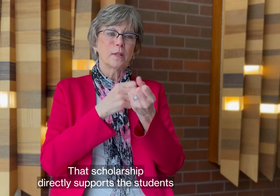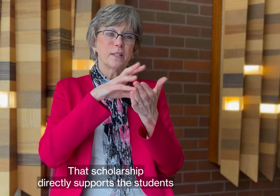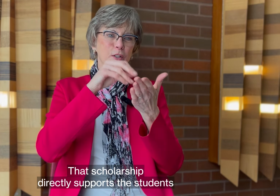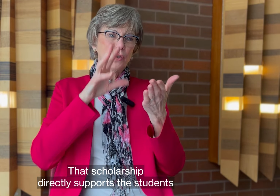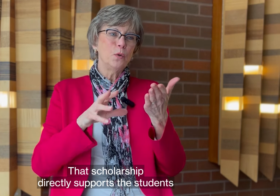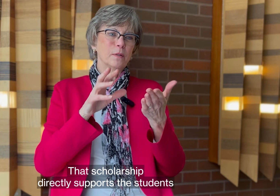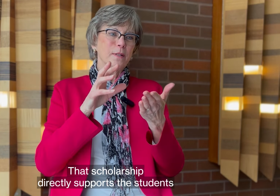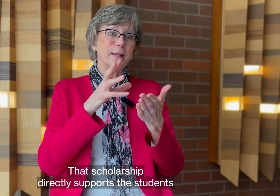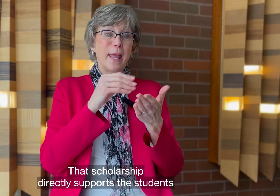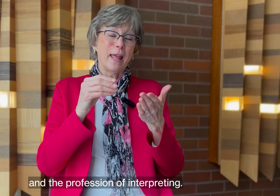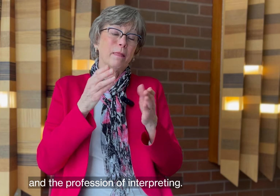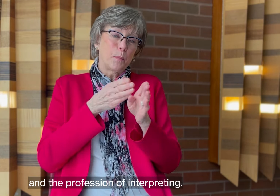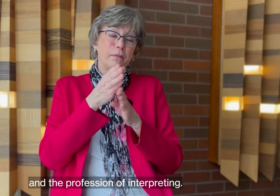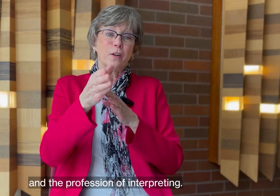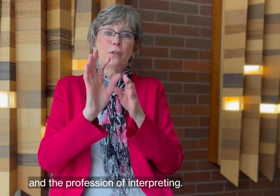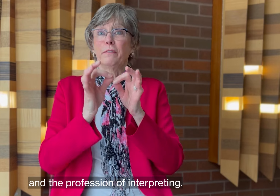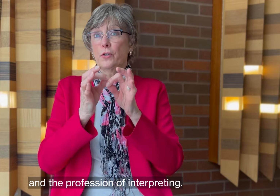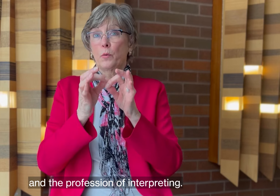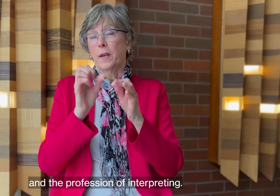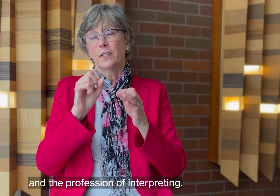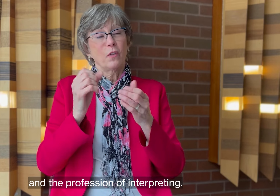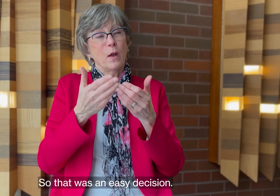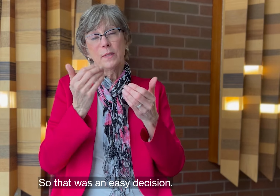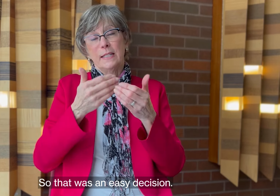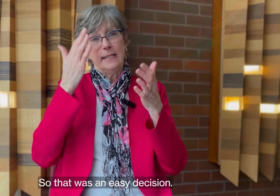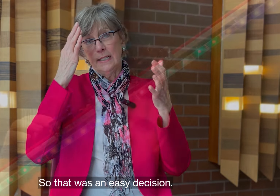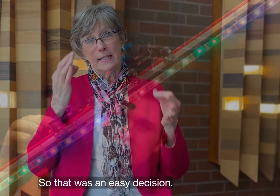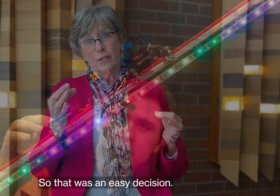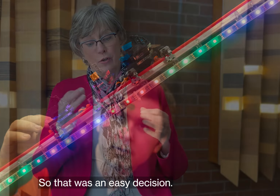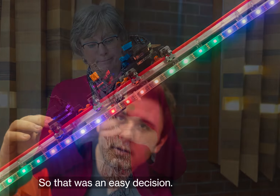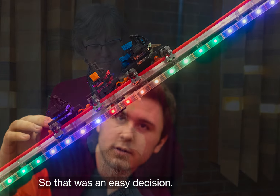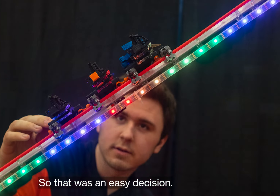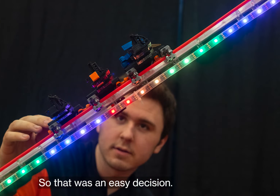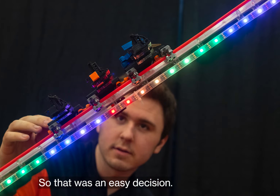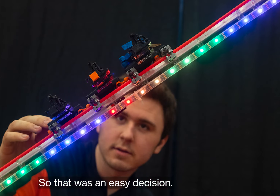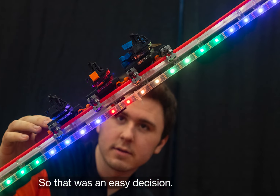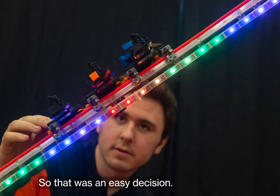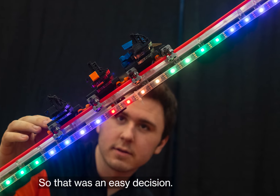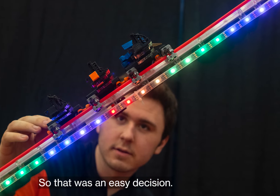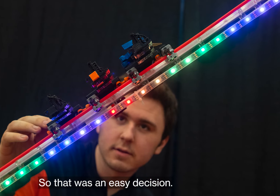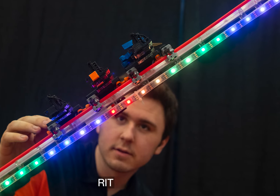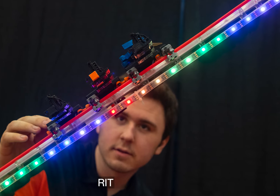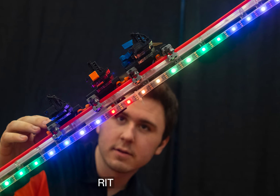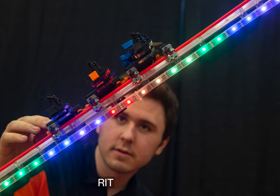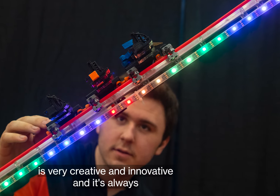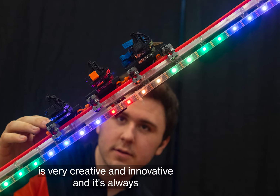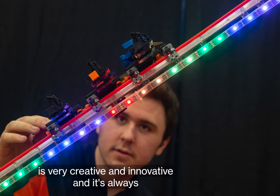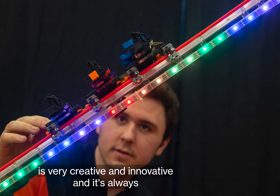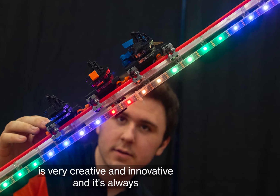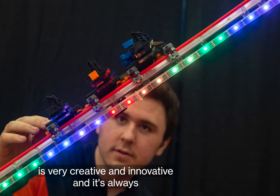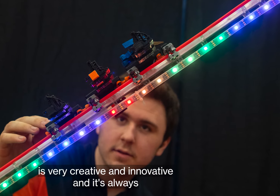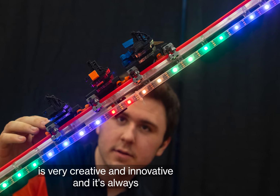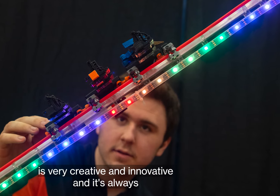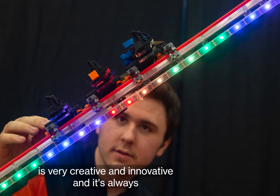the students and the profession of interpreting. So that was an easy decision. RIT is very